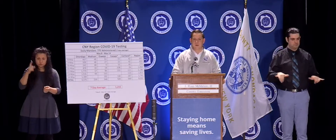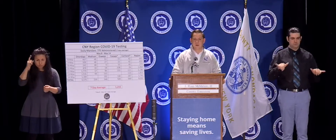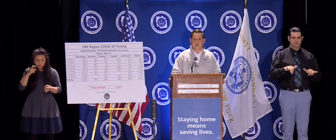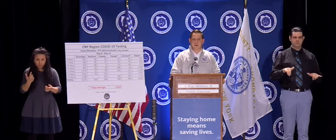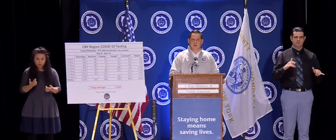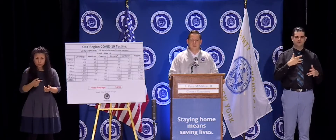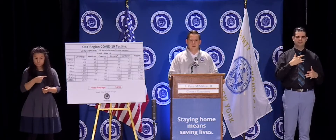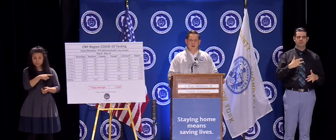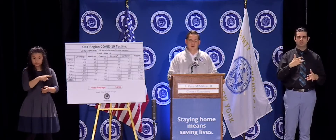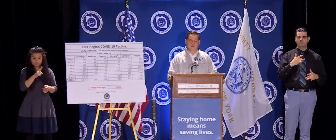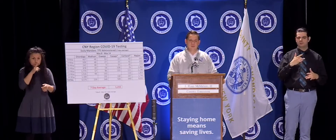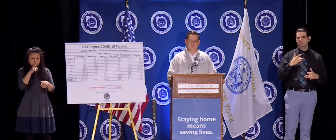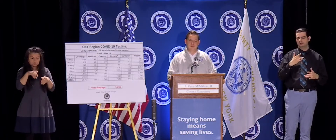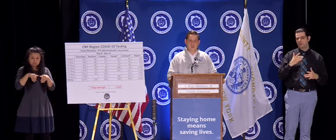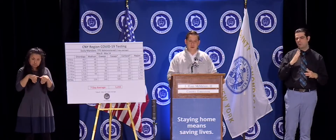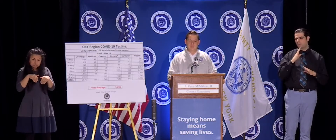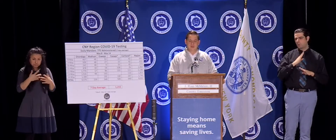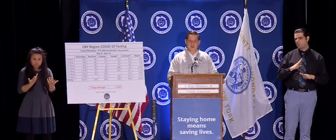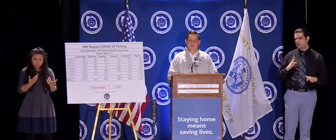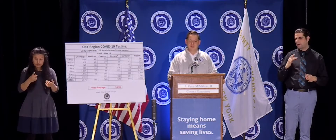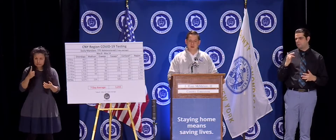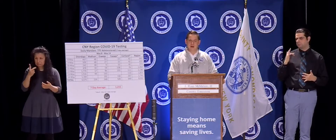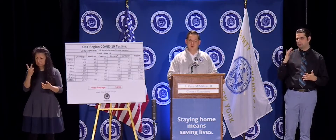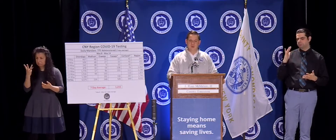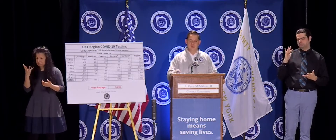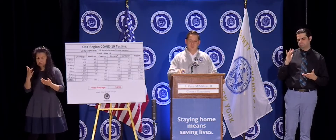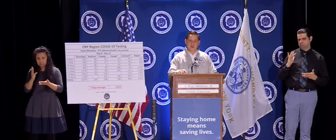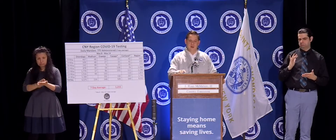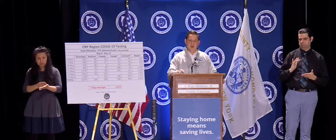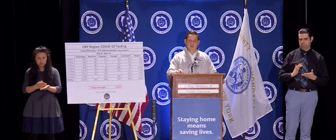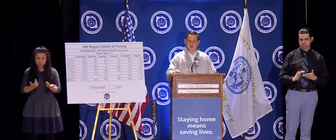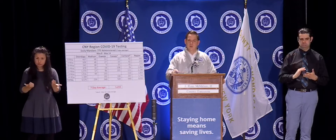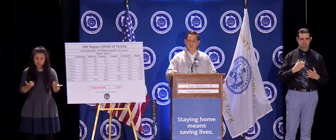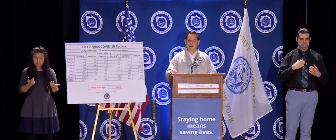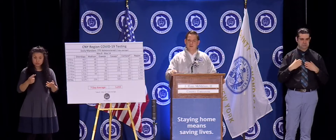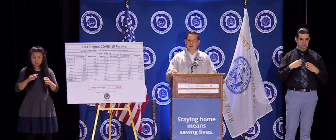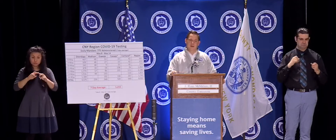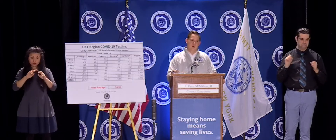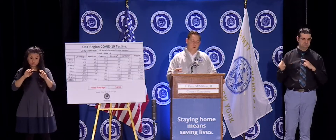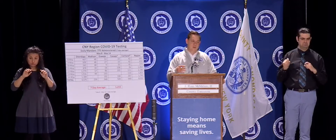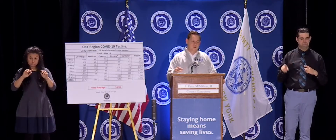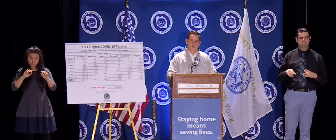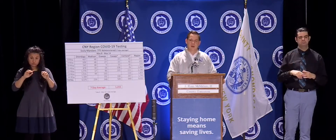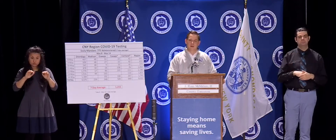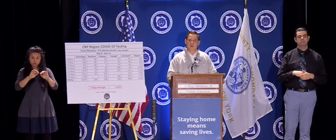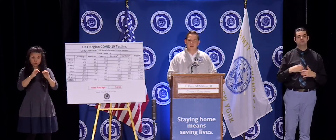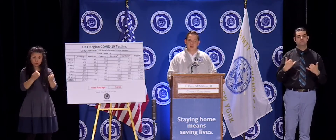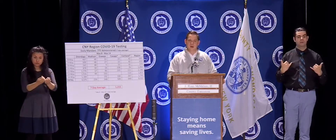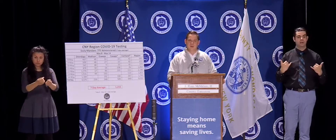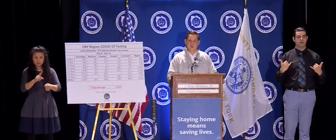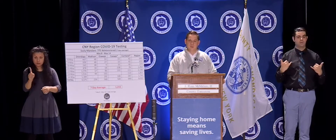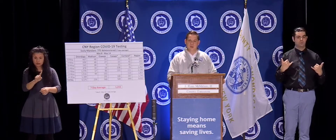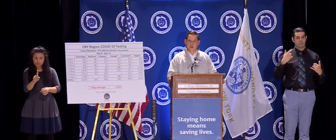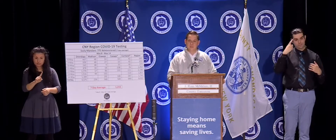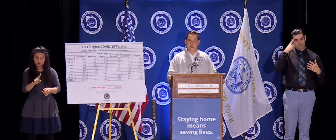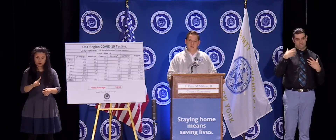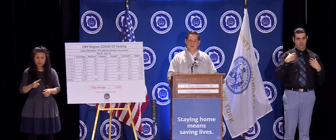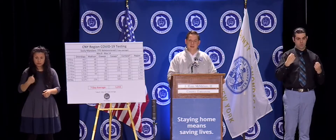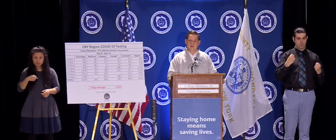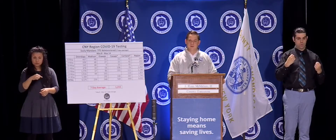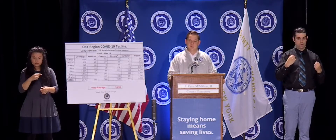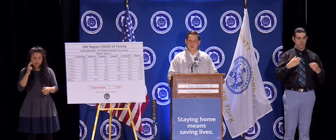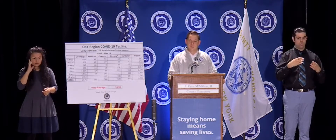You know, I would say the mental health of the community at large is a little bit better today than it was yesterday, when related to